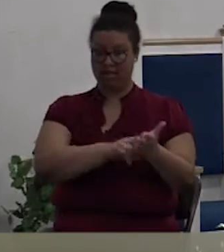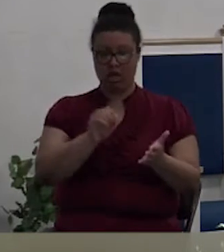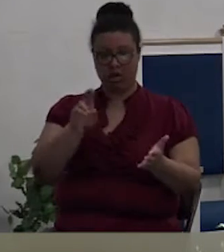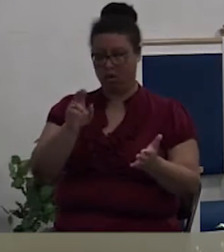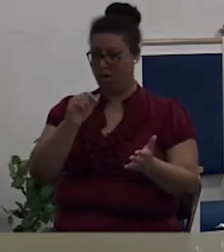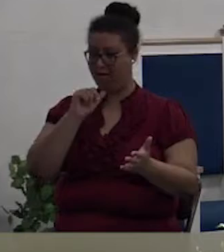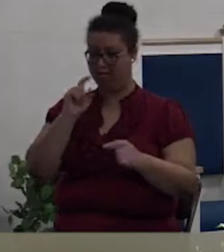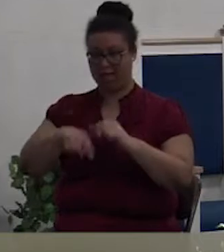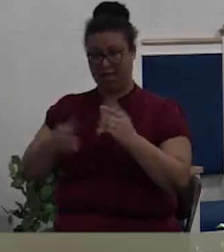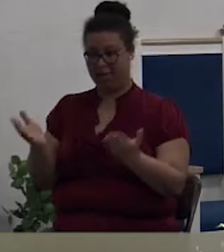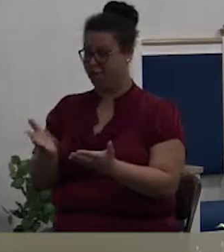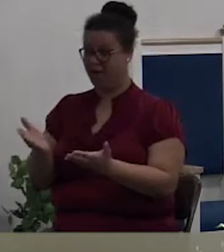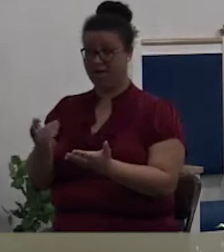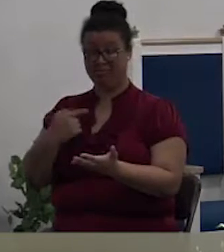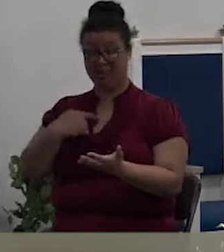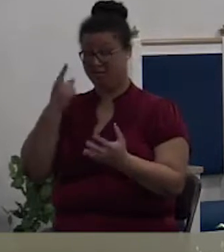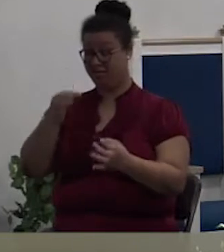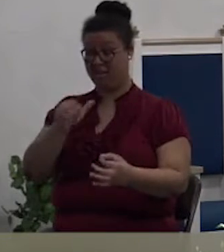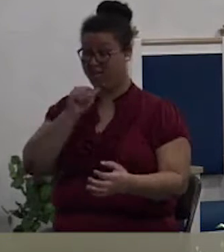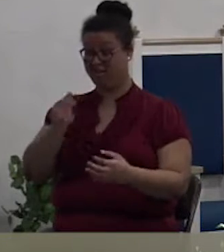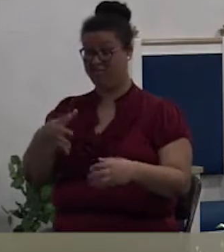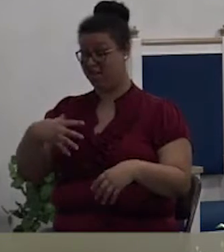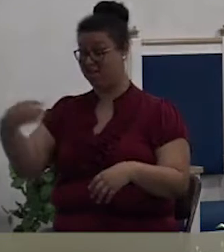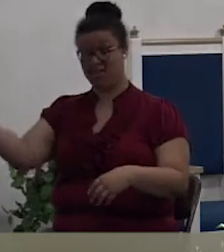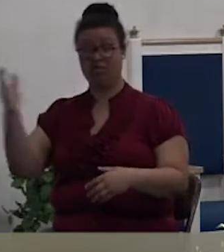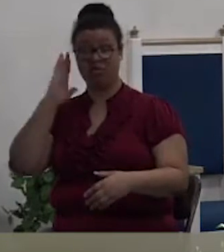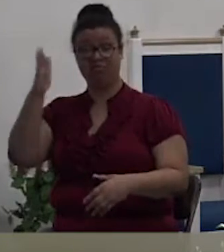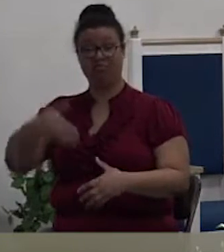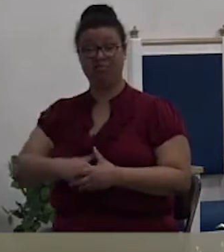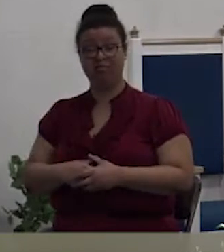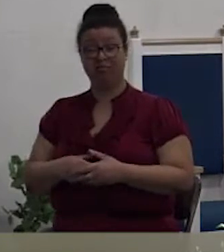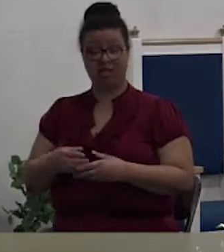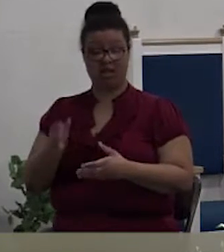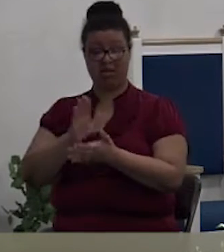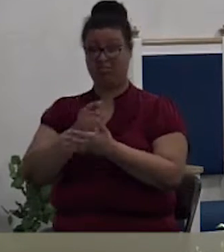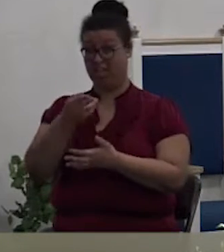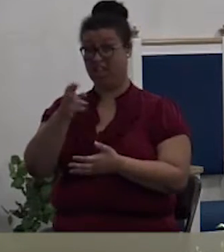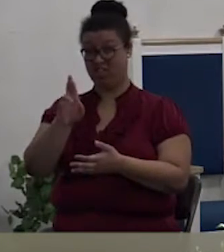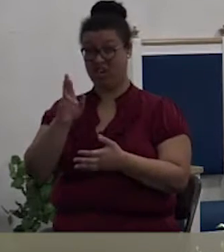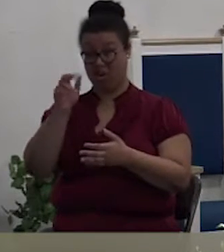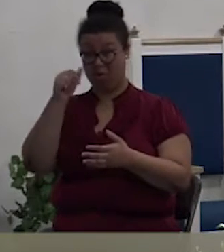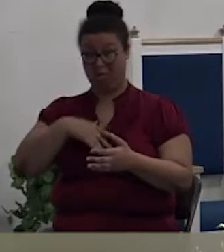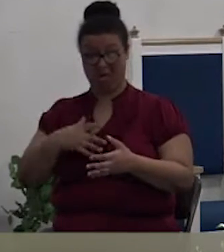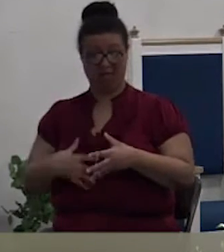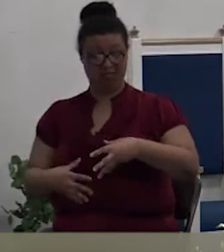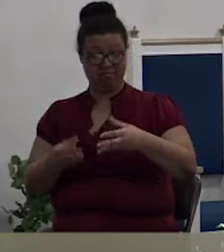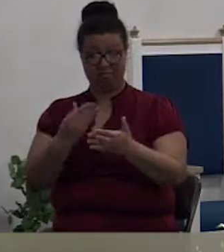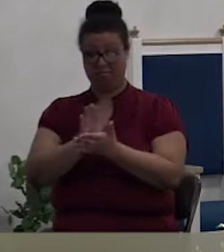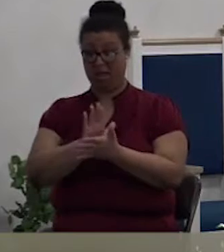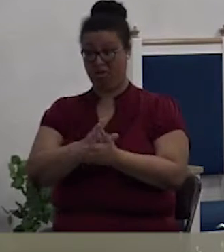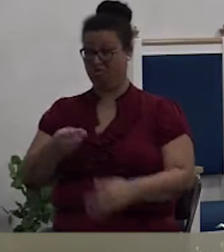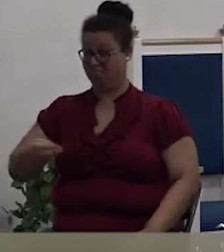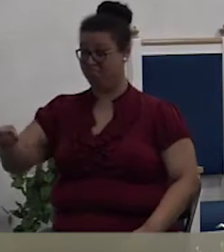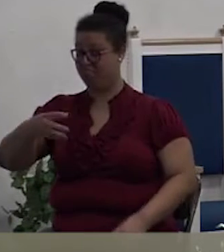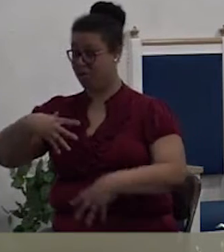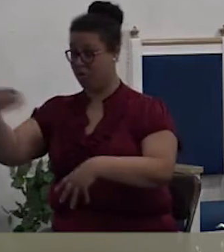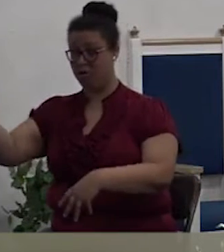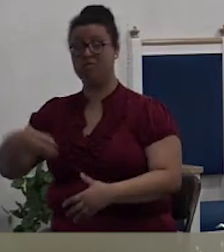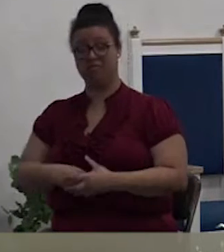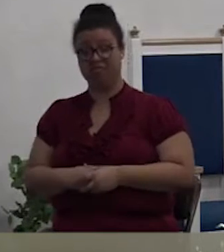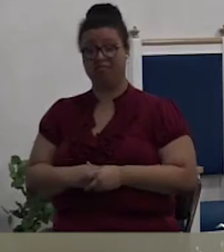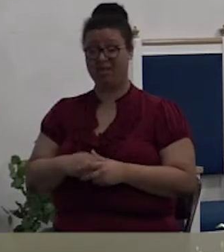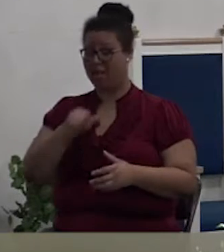here, then I just won't be here. She picked the paper up and went on out. She was mad. She took the paper and left. Now, I wasn't being ugly about